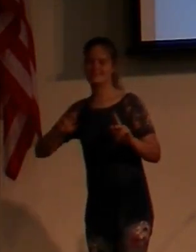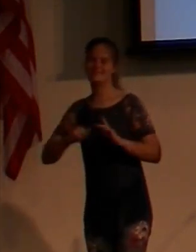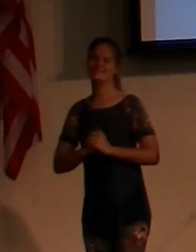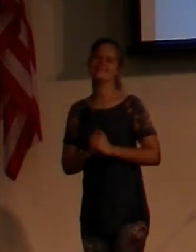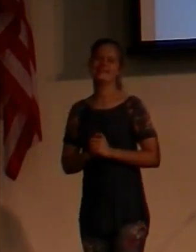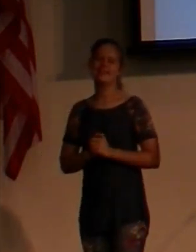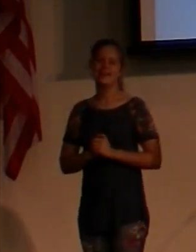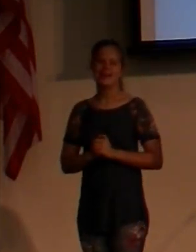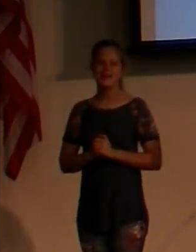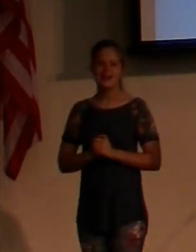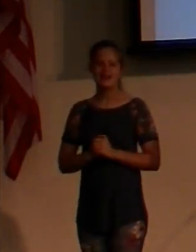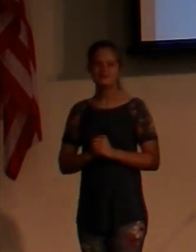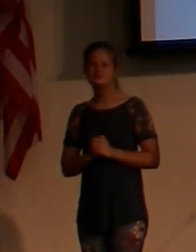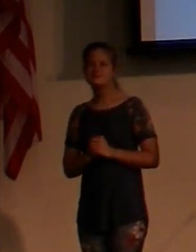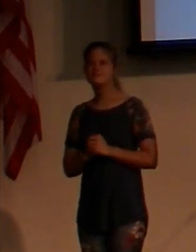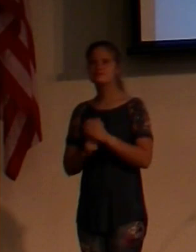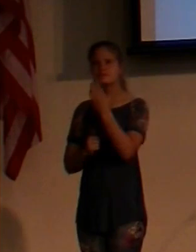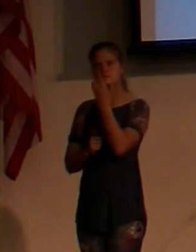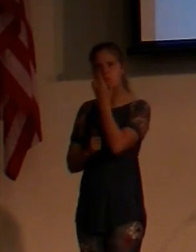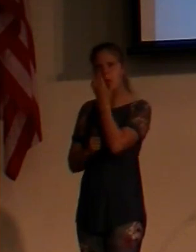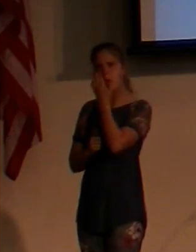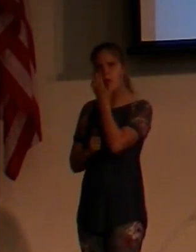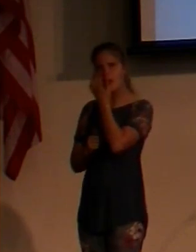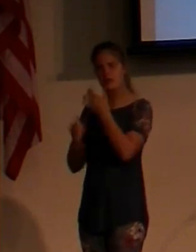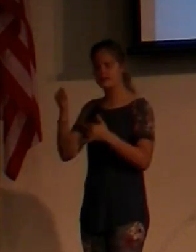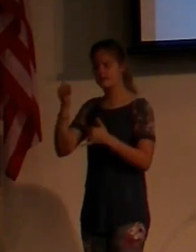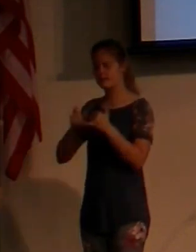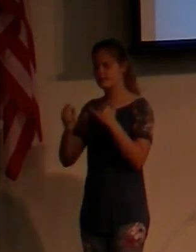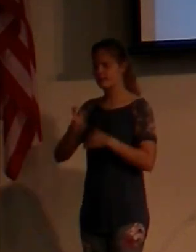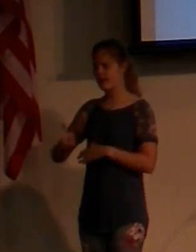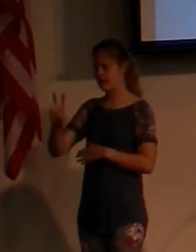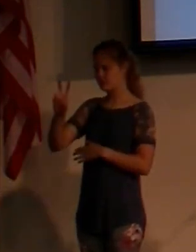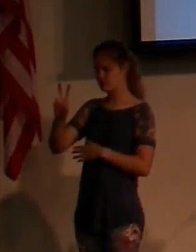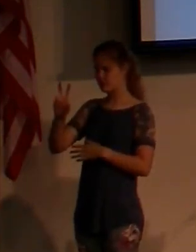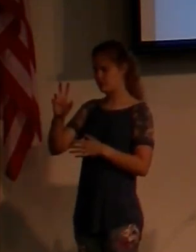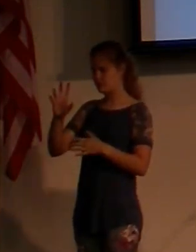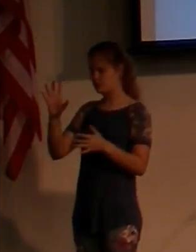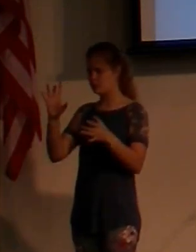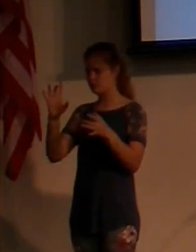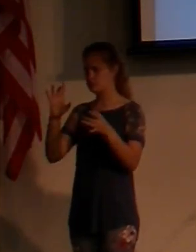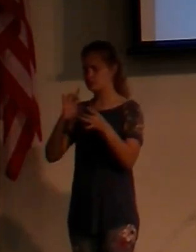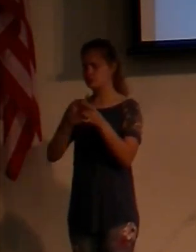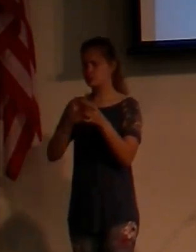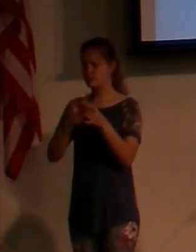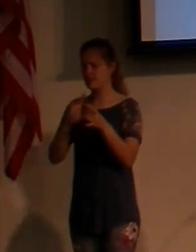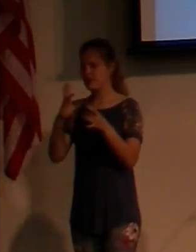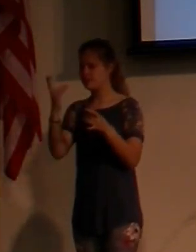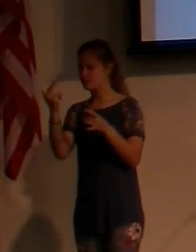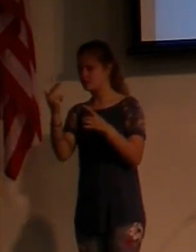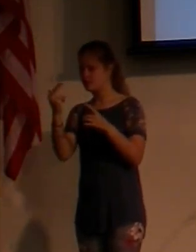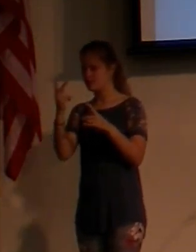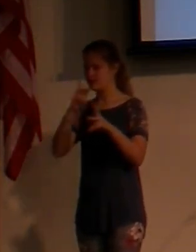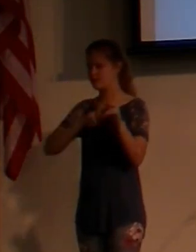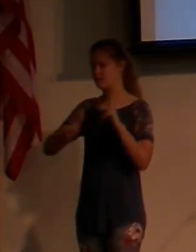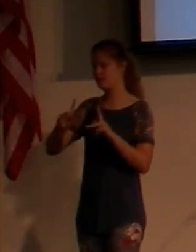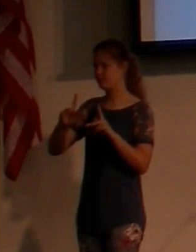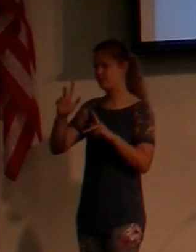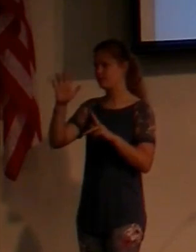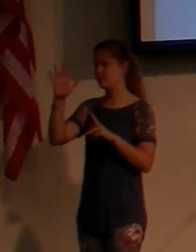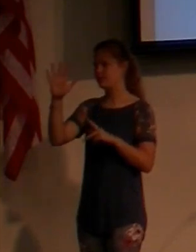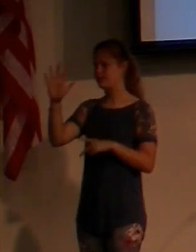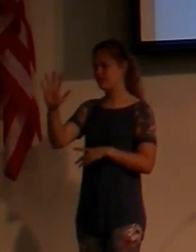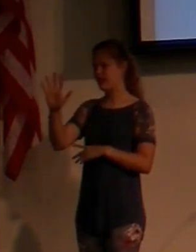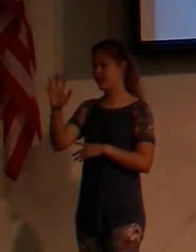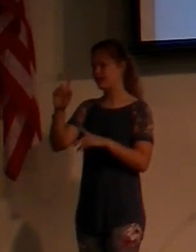folks around the States typically. On this last trip that Darren was a part of, there was 13 people on that team from 5 different